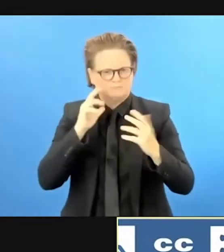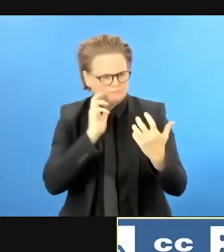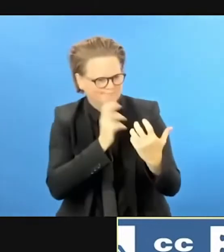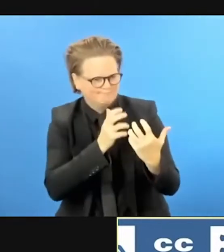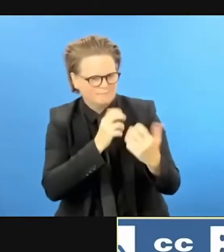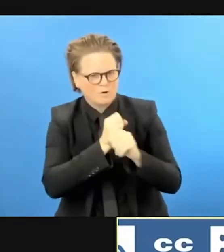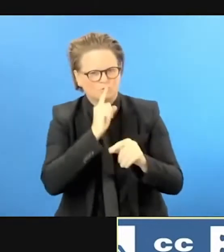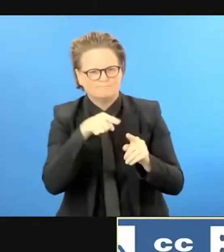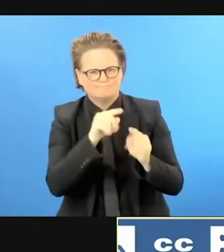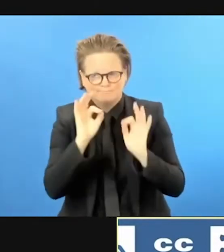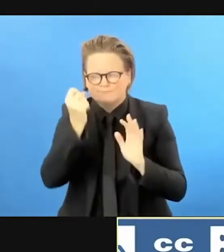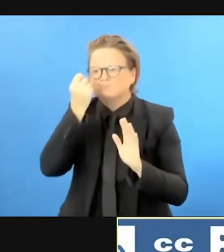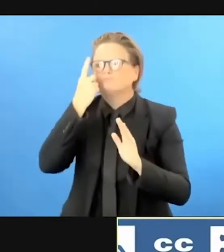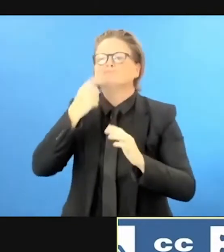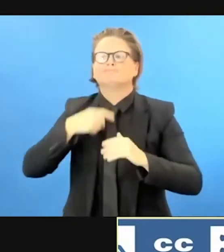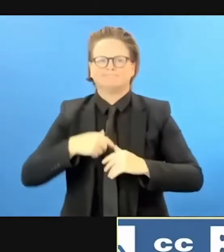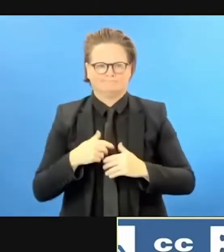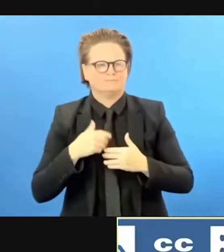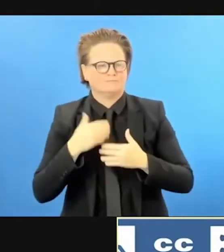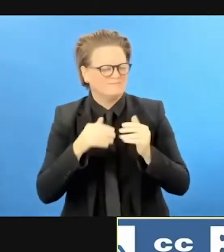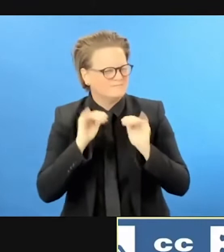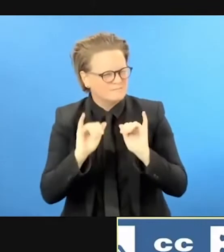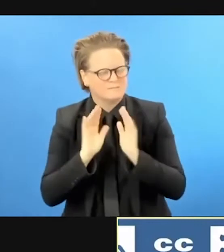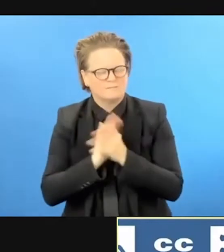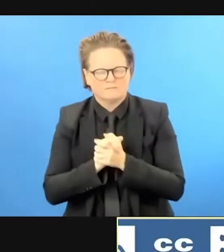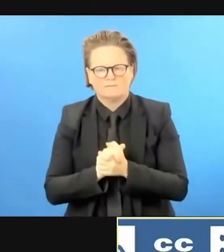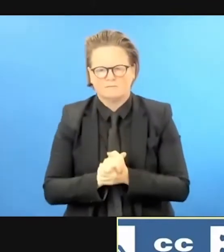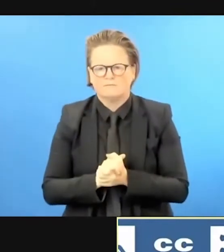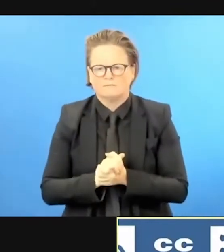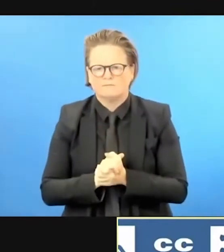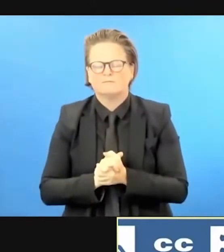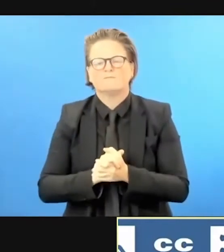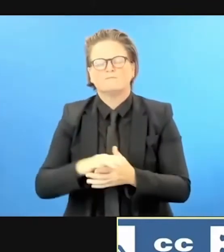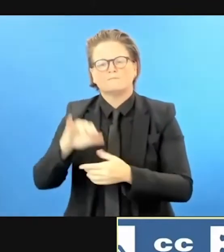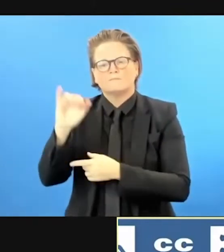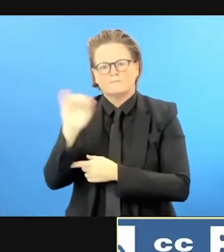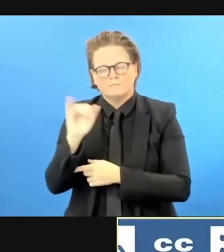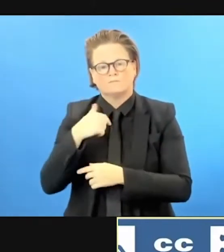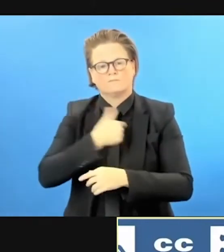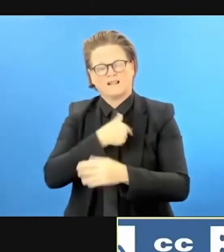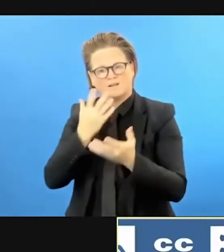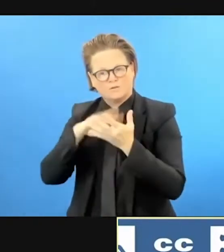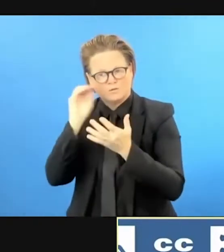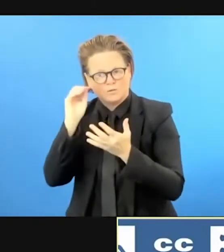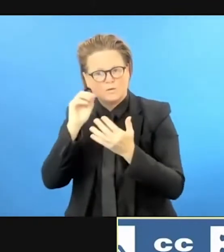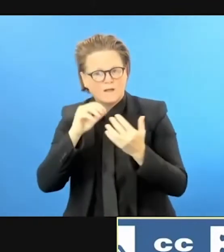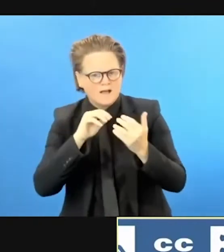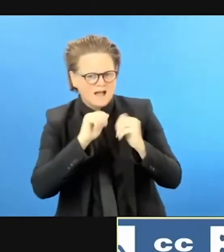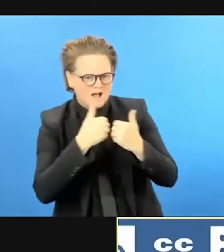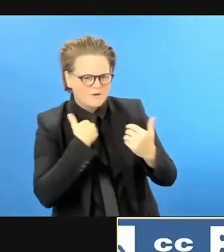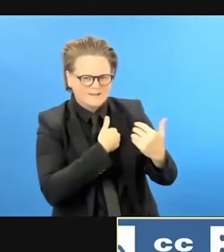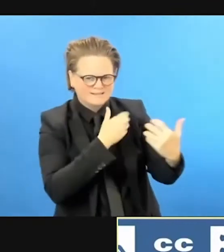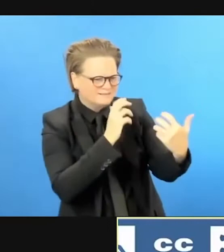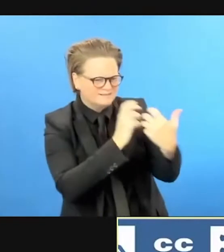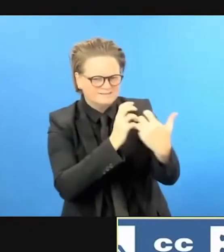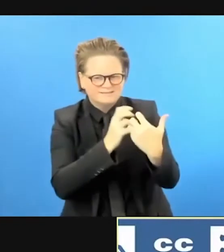really, as we learn specifically what works best for community members as you